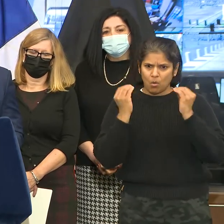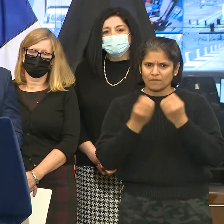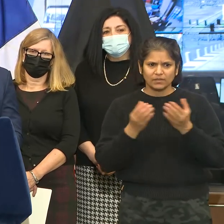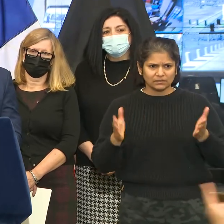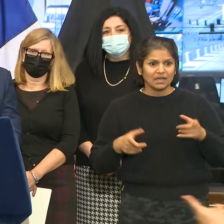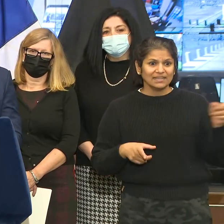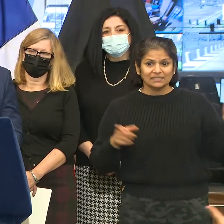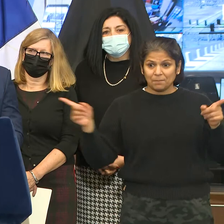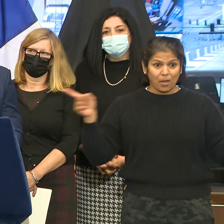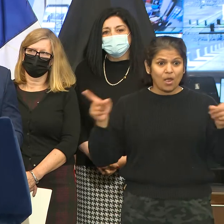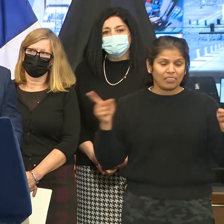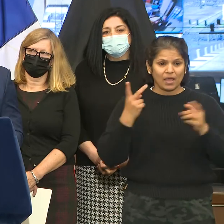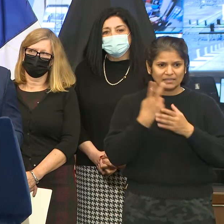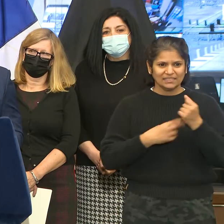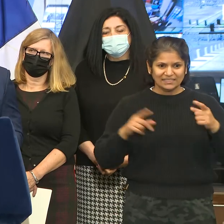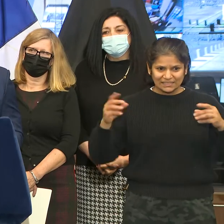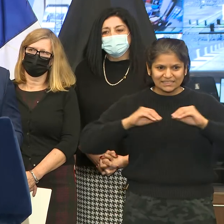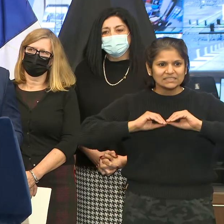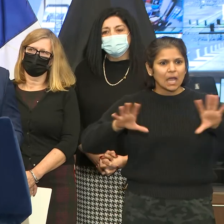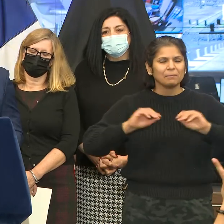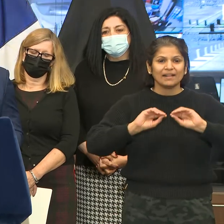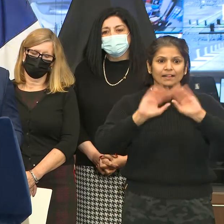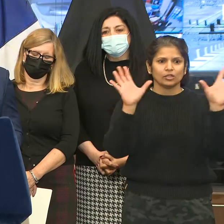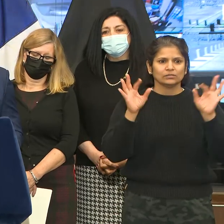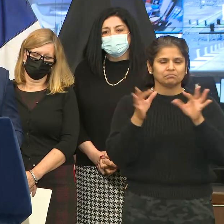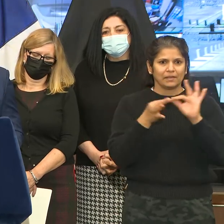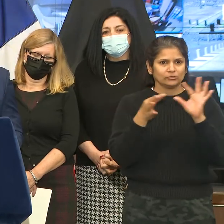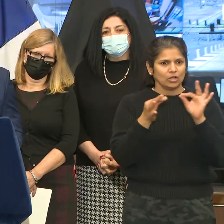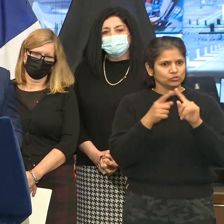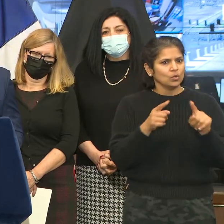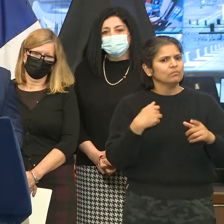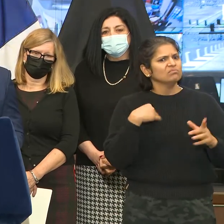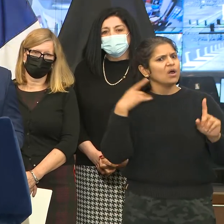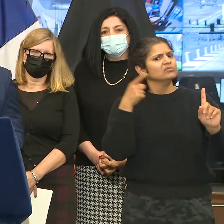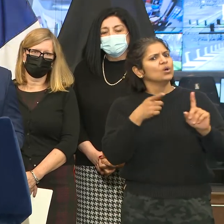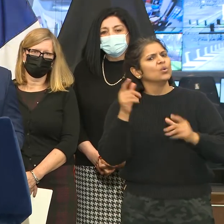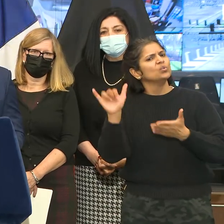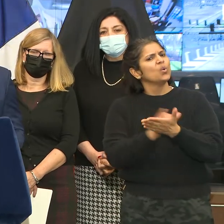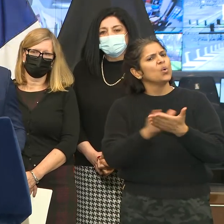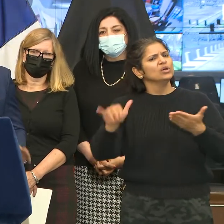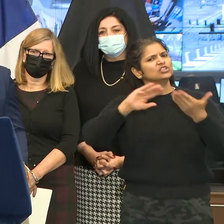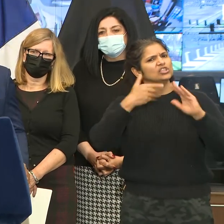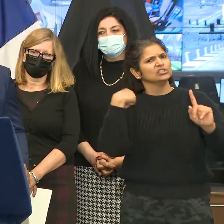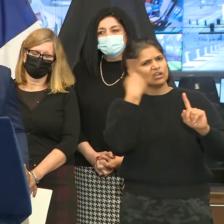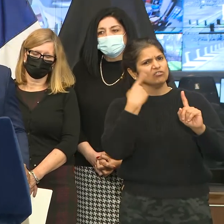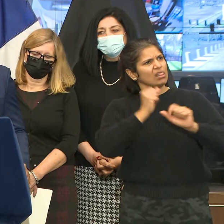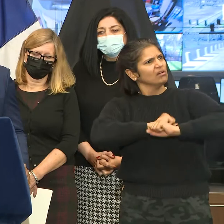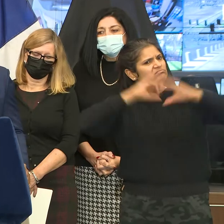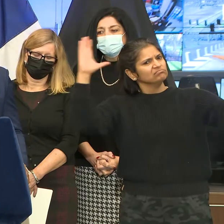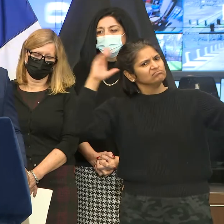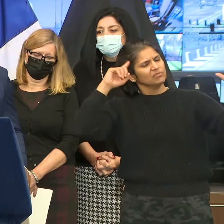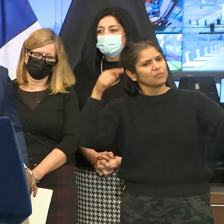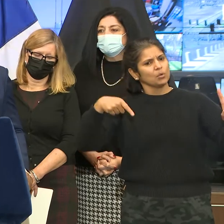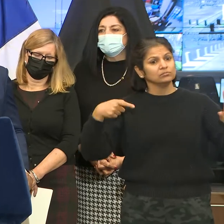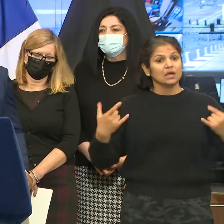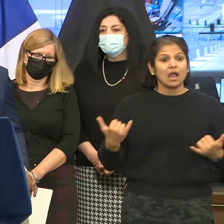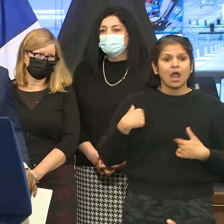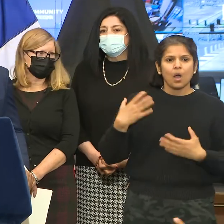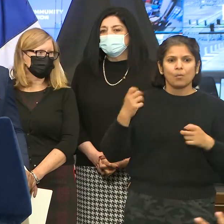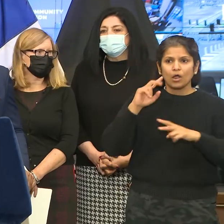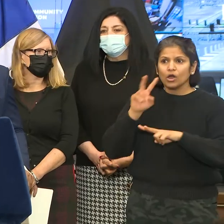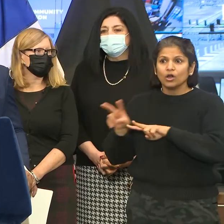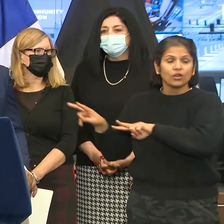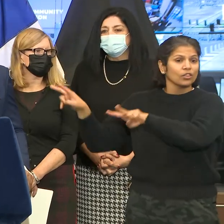that we're looking for. But also, before I bring them up, I want you to look around this place. Look at the men and women who are